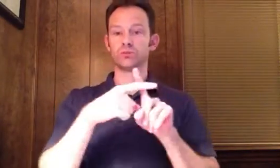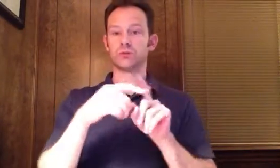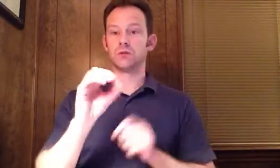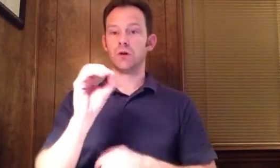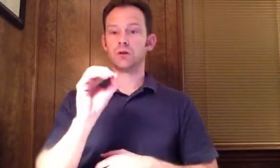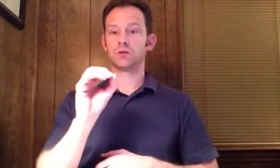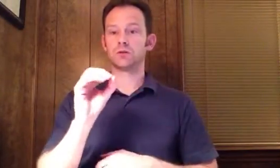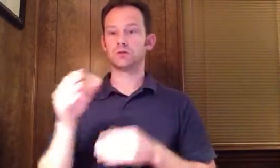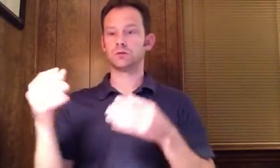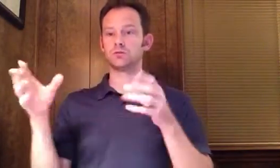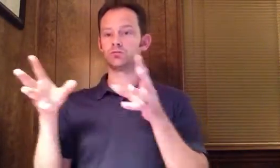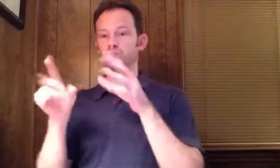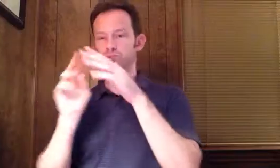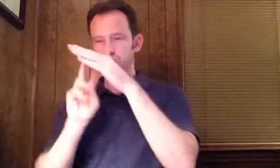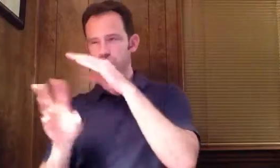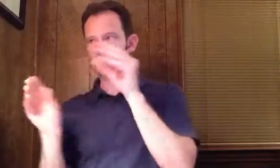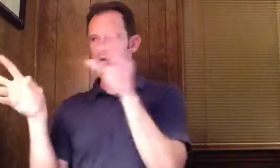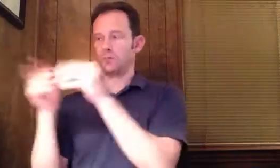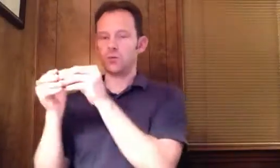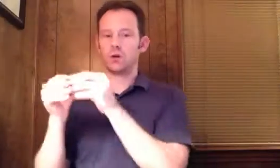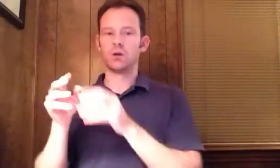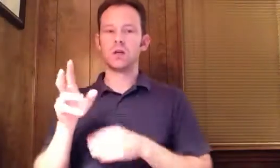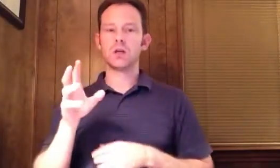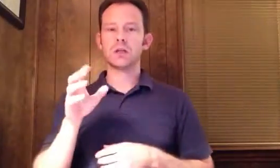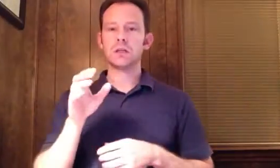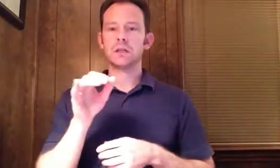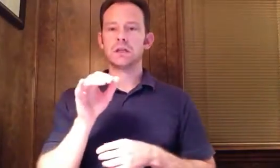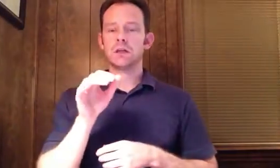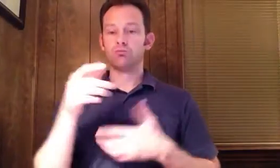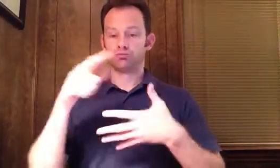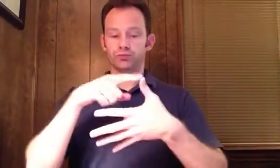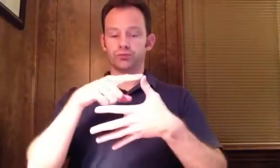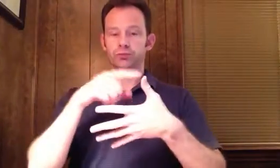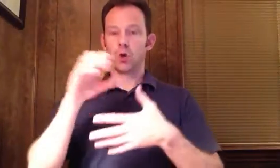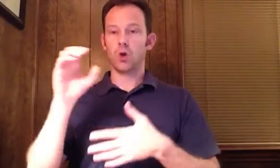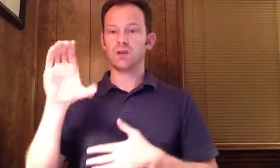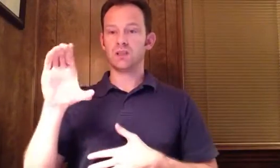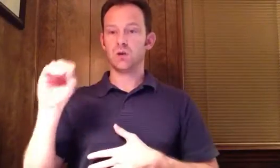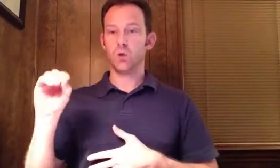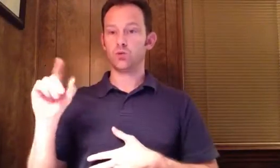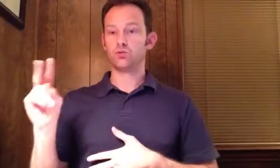dioxide. That is another synthesis reaction, where elements combine to form compounds.